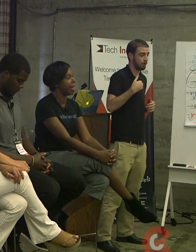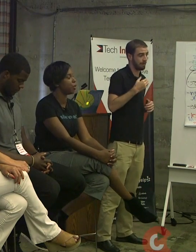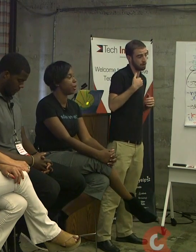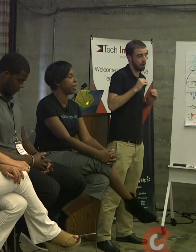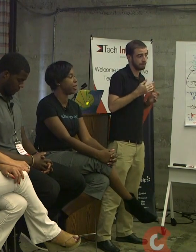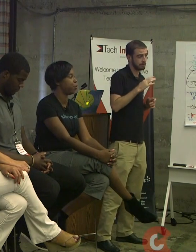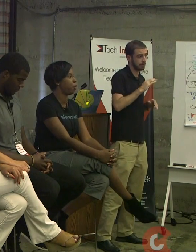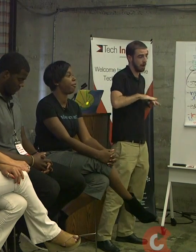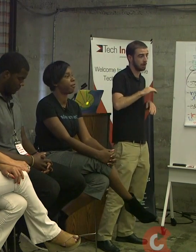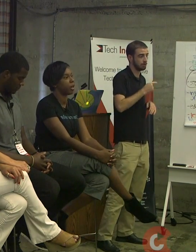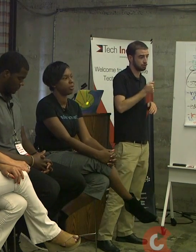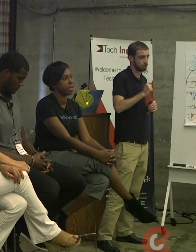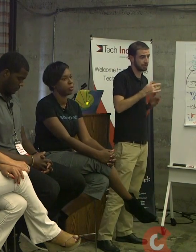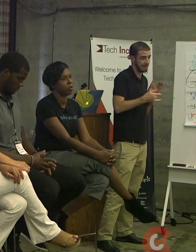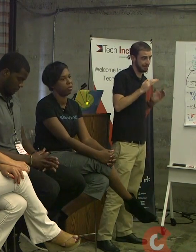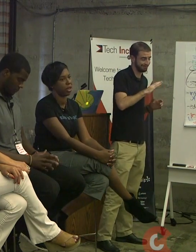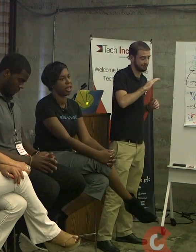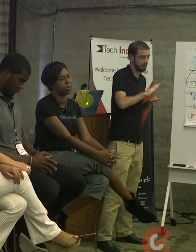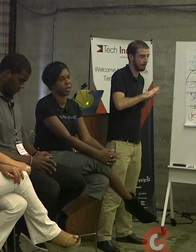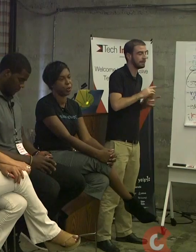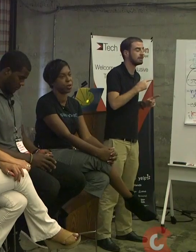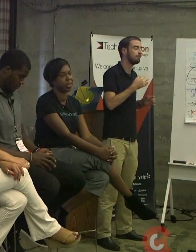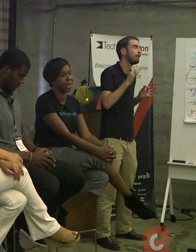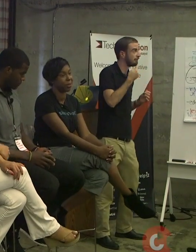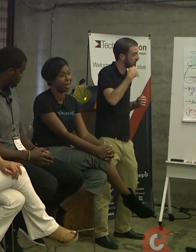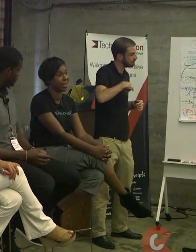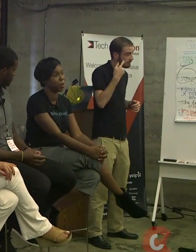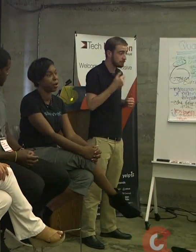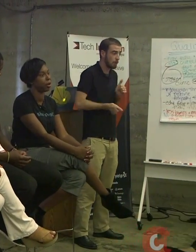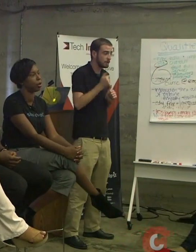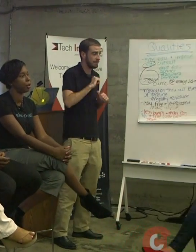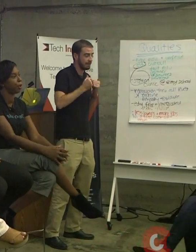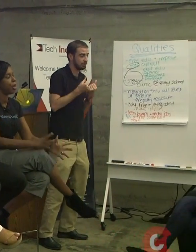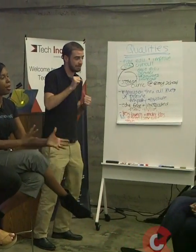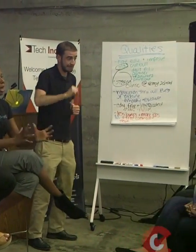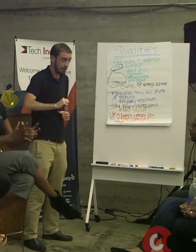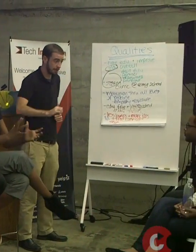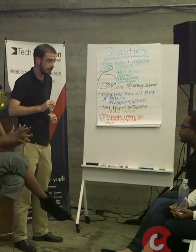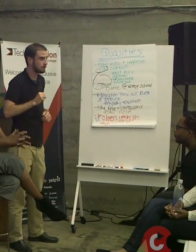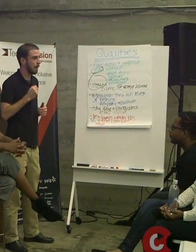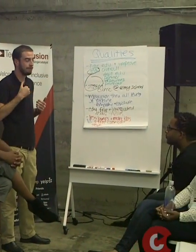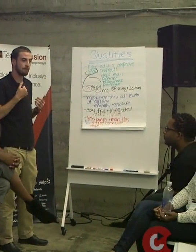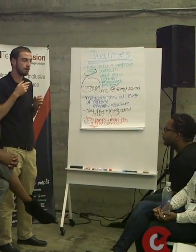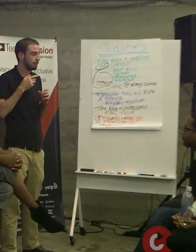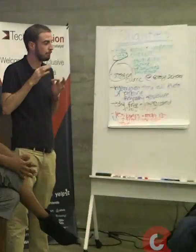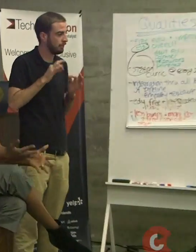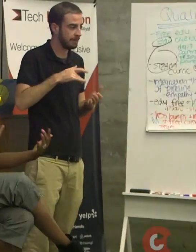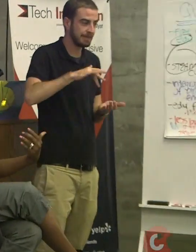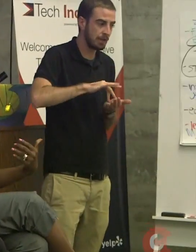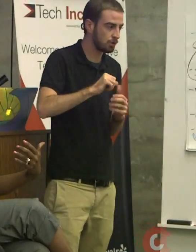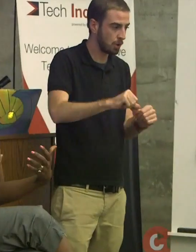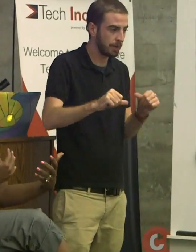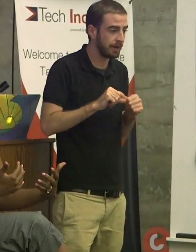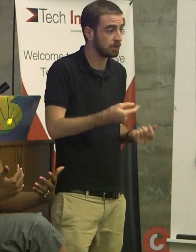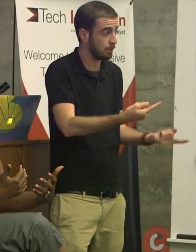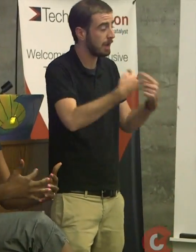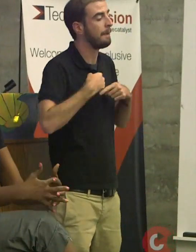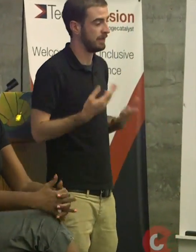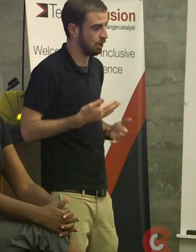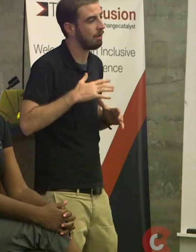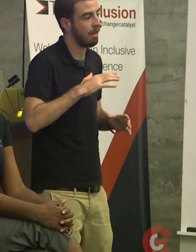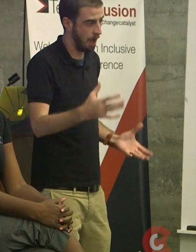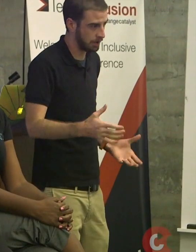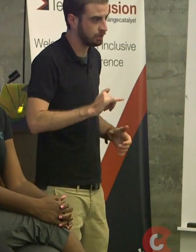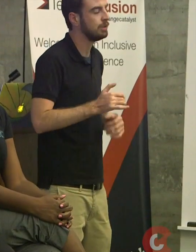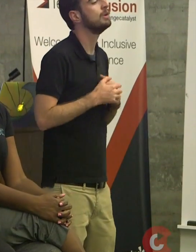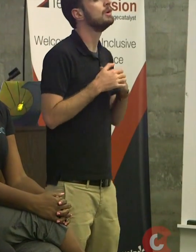campus. And so it's perfect for us because most of the HBCUs are in the Southeast. So we're in a good kind of central location and we come out here a lot,